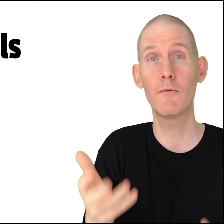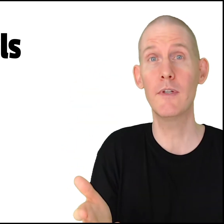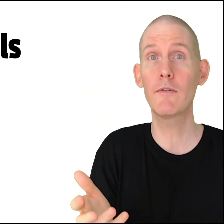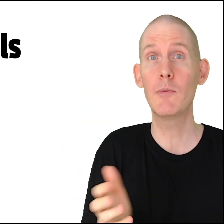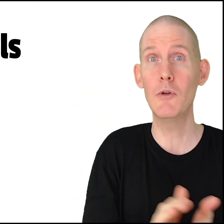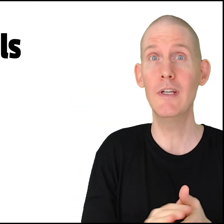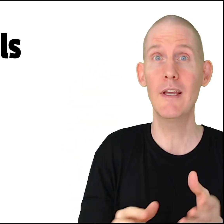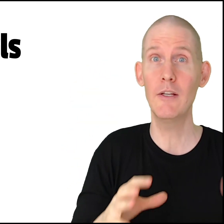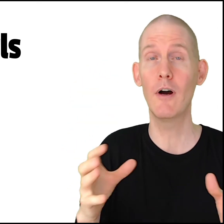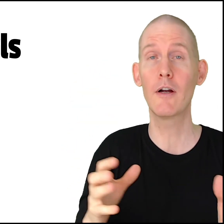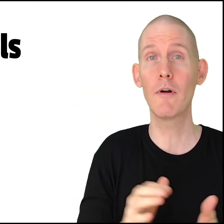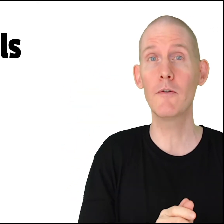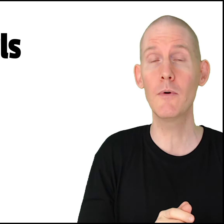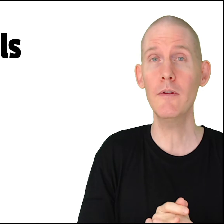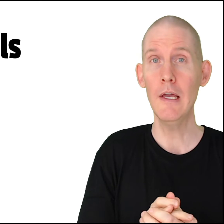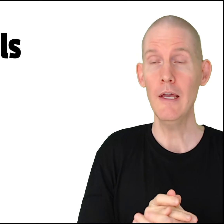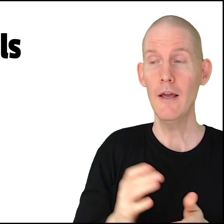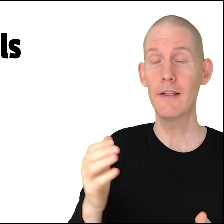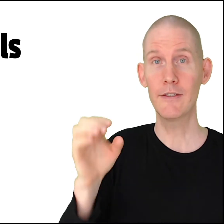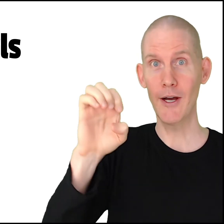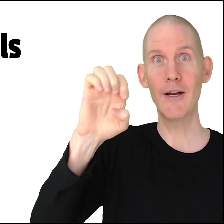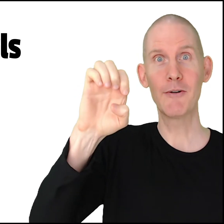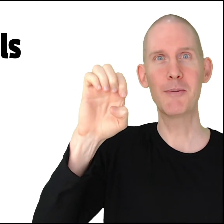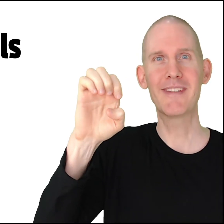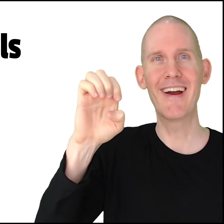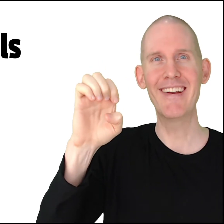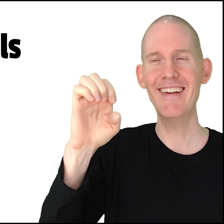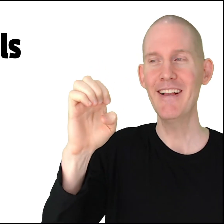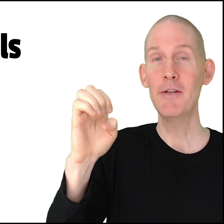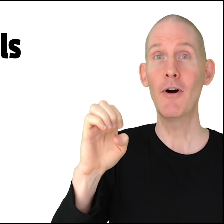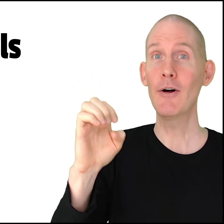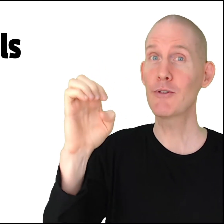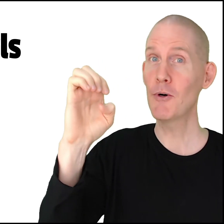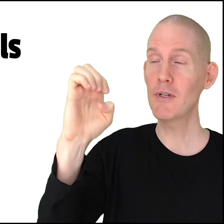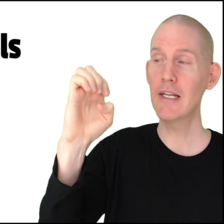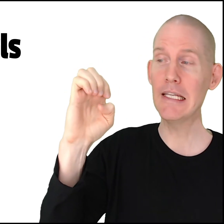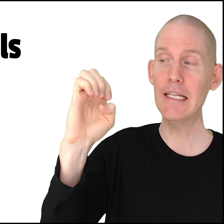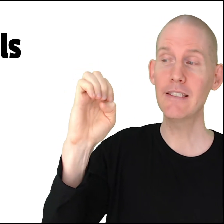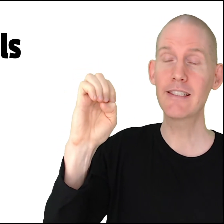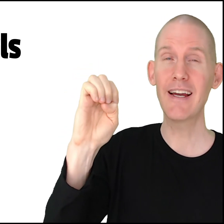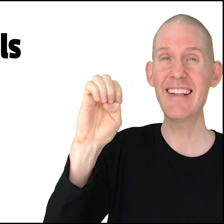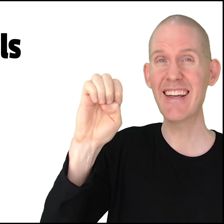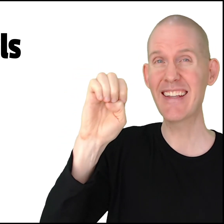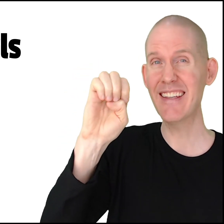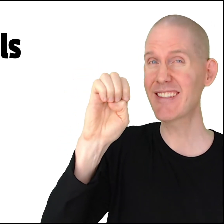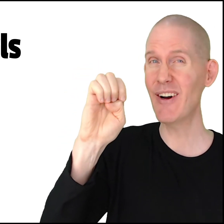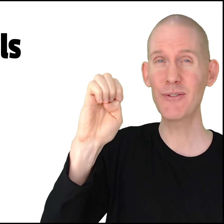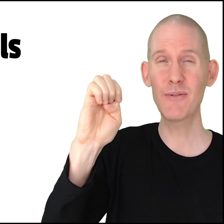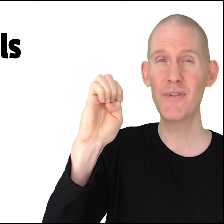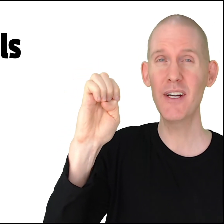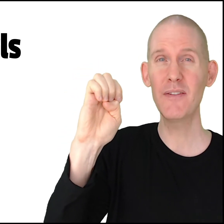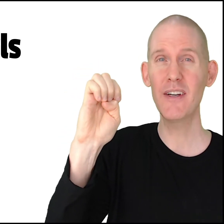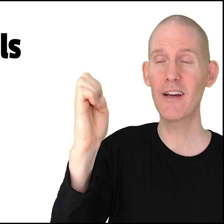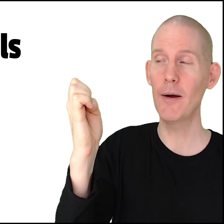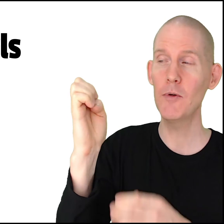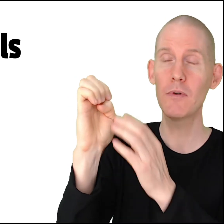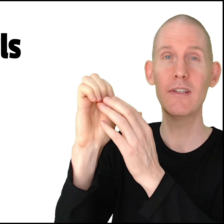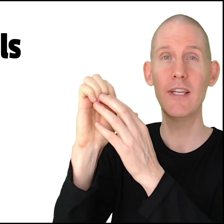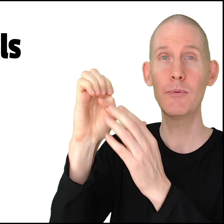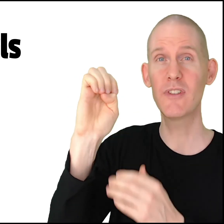deaf community that you hung around with. This is how I grew up signing it. You also notice that the E is signed like this. Also very, very common where the tips are